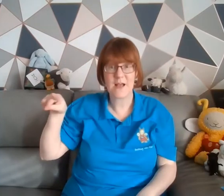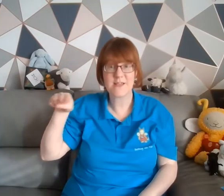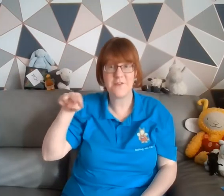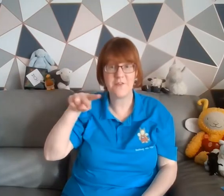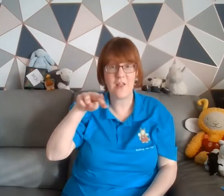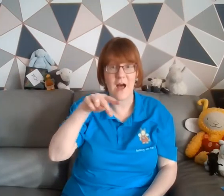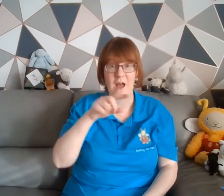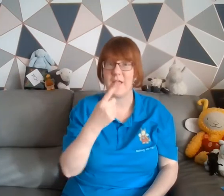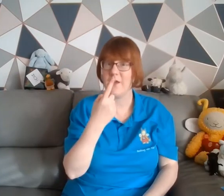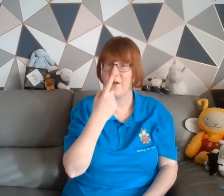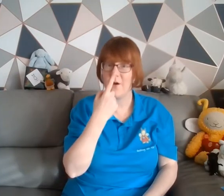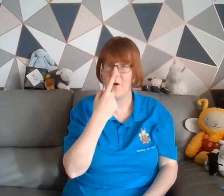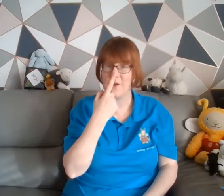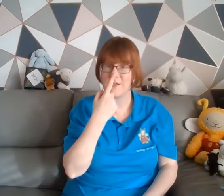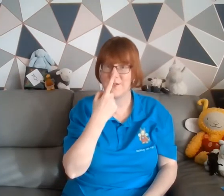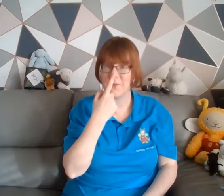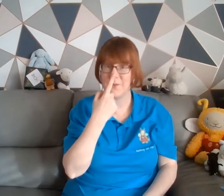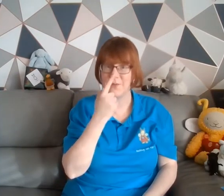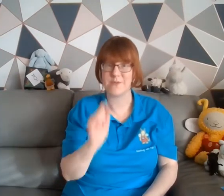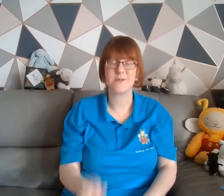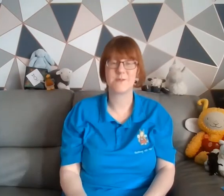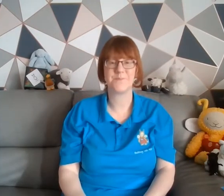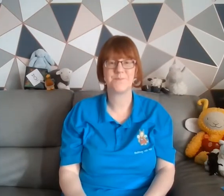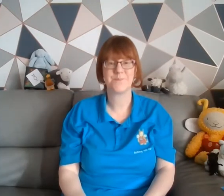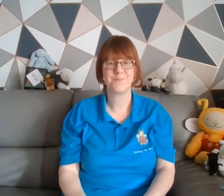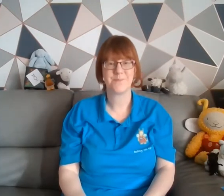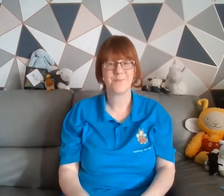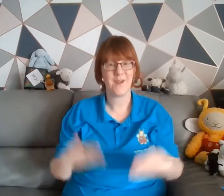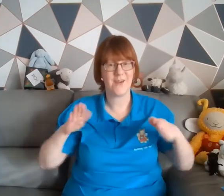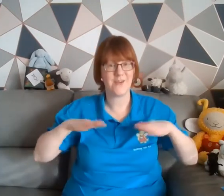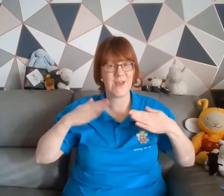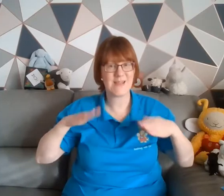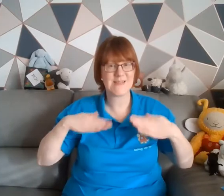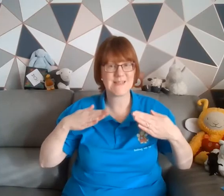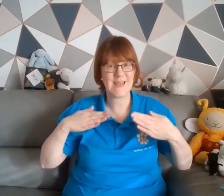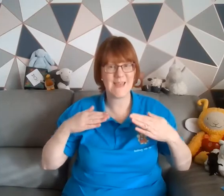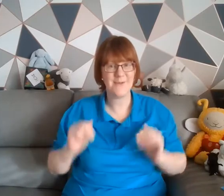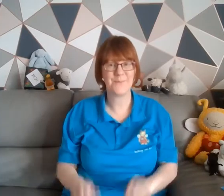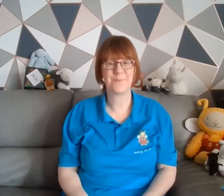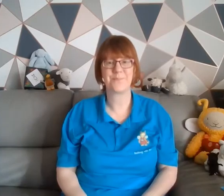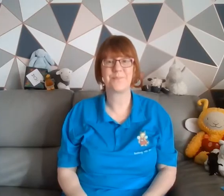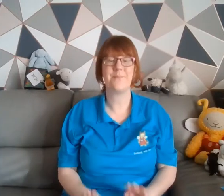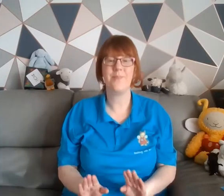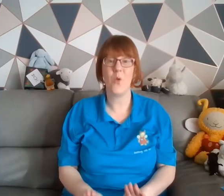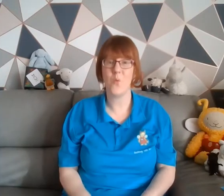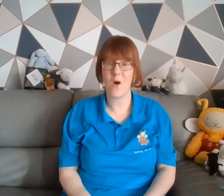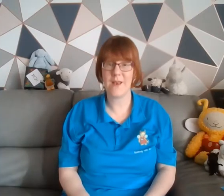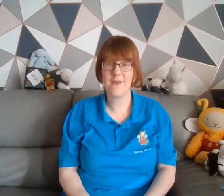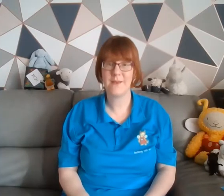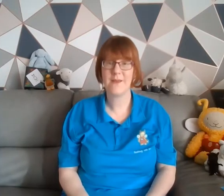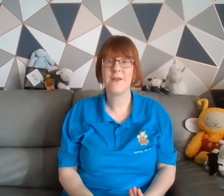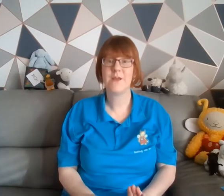a fly on his nose. Are you ready to sing? One,